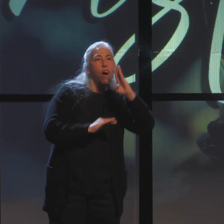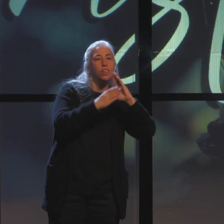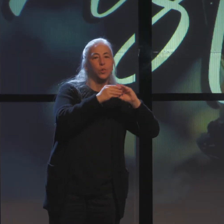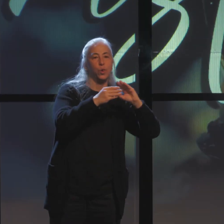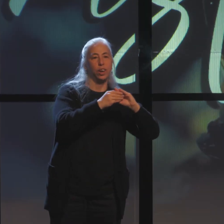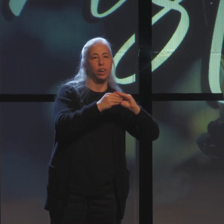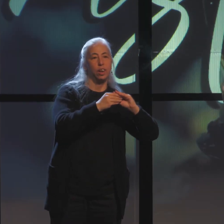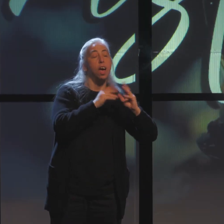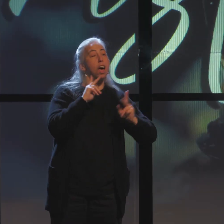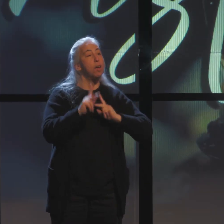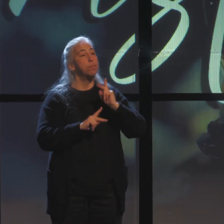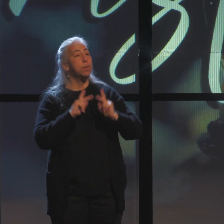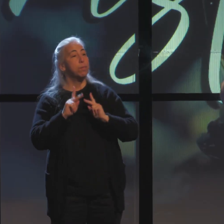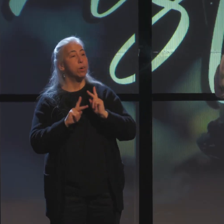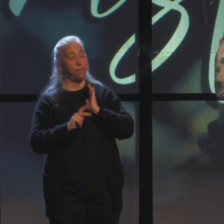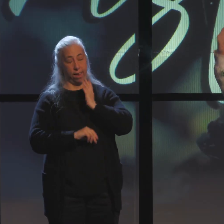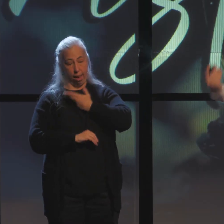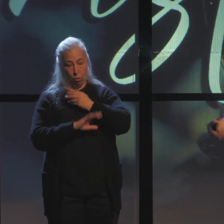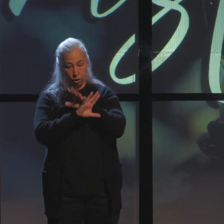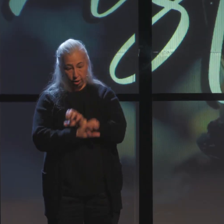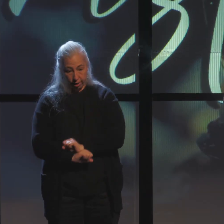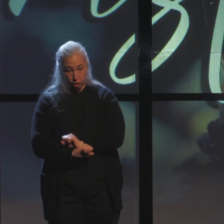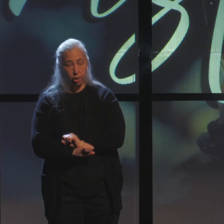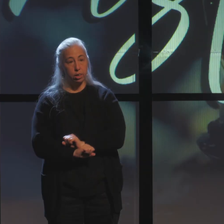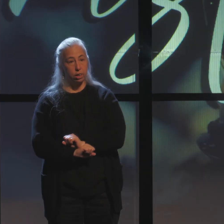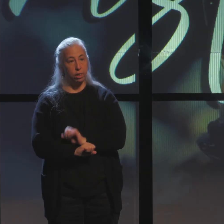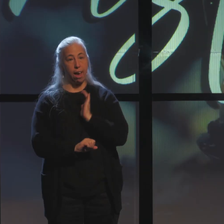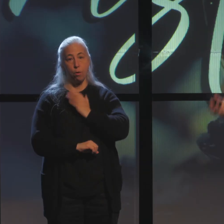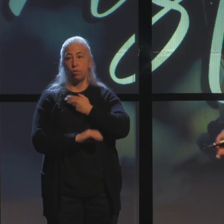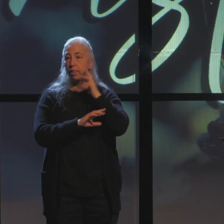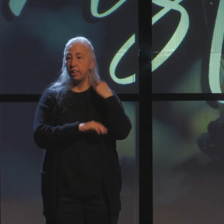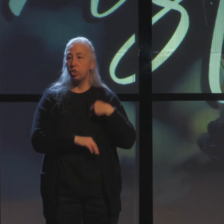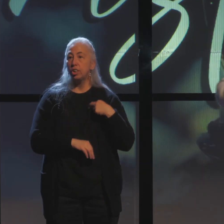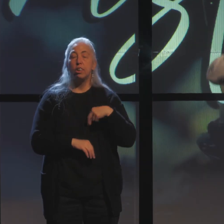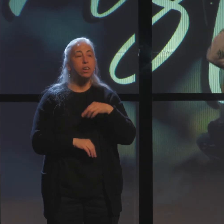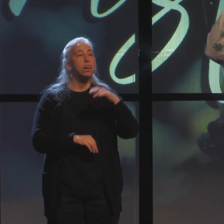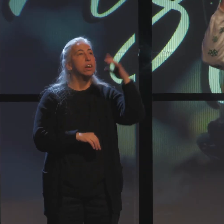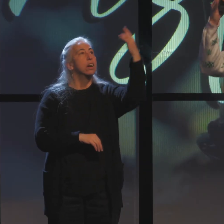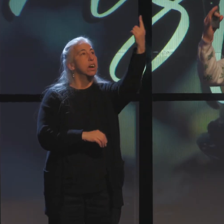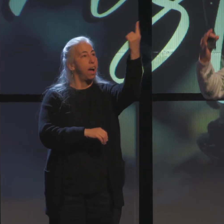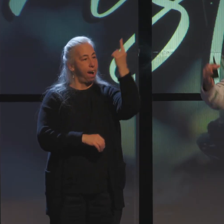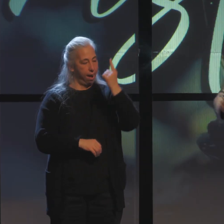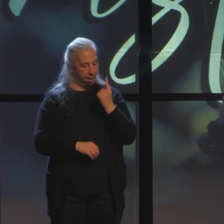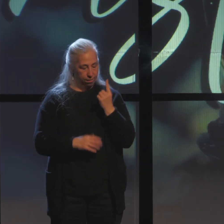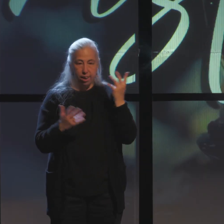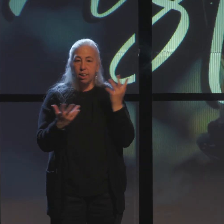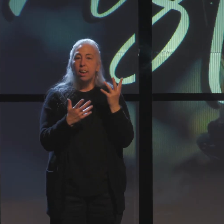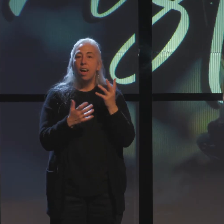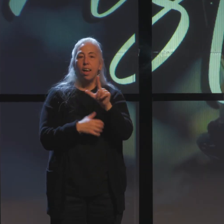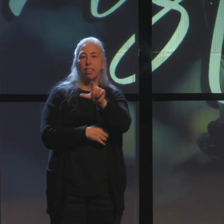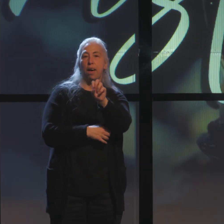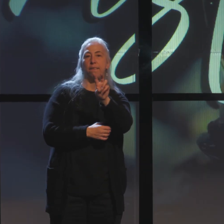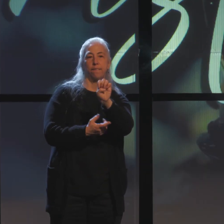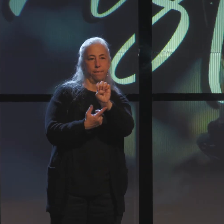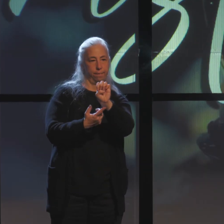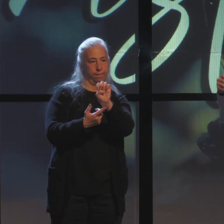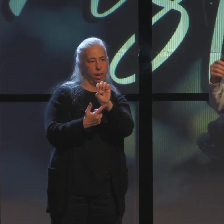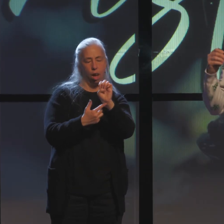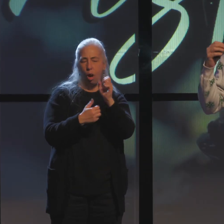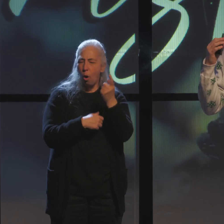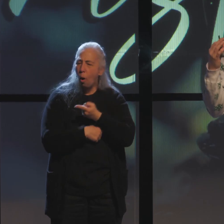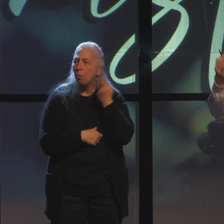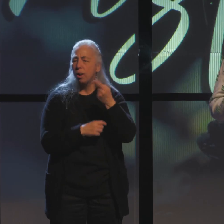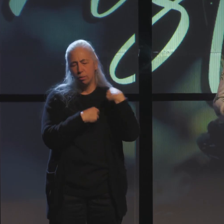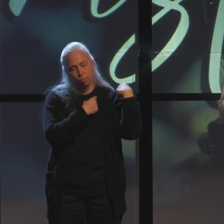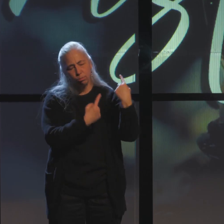tradition, Advent reminds us that love is the story, that love has always been telling this story. And it's a